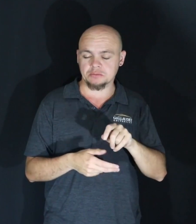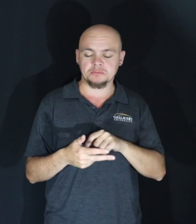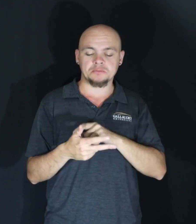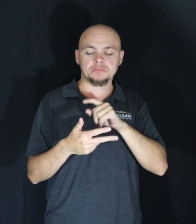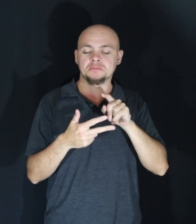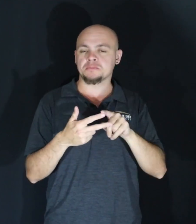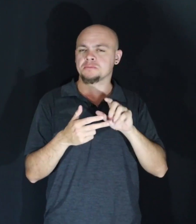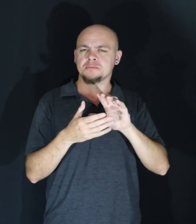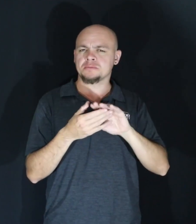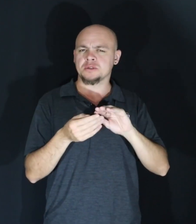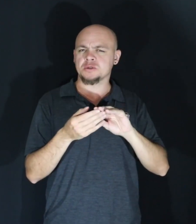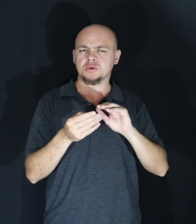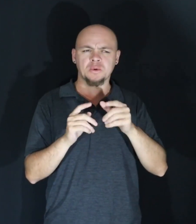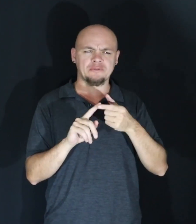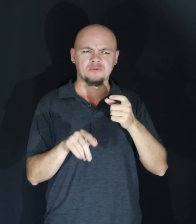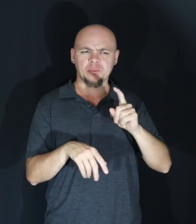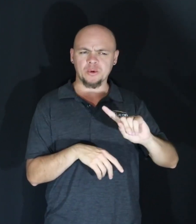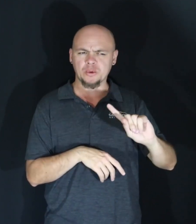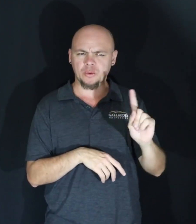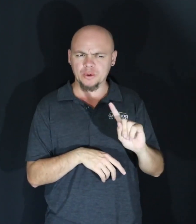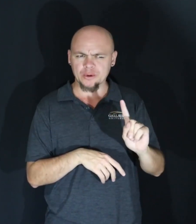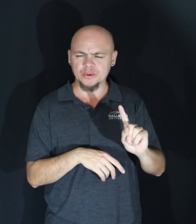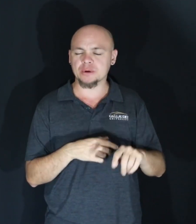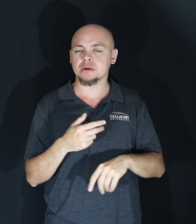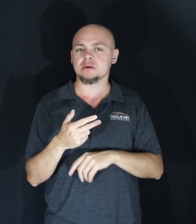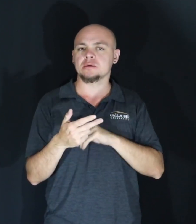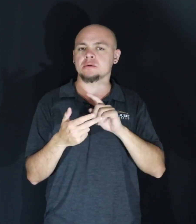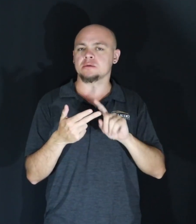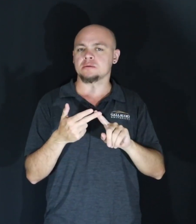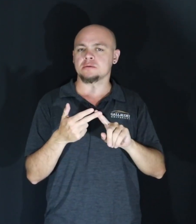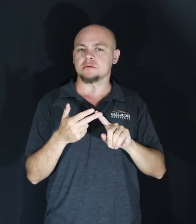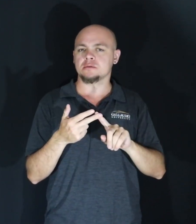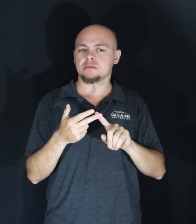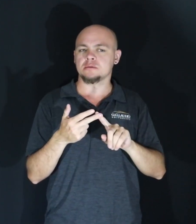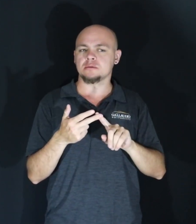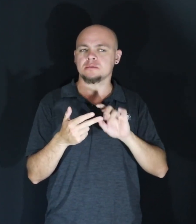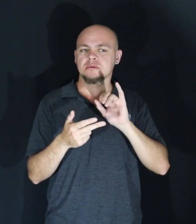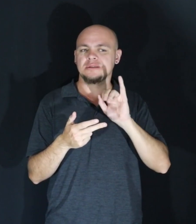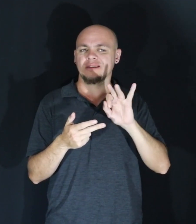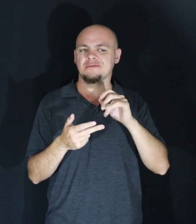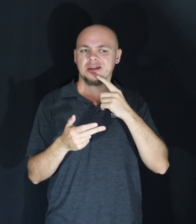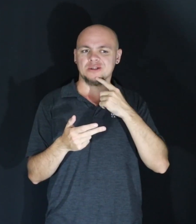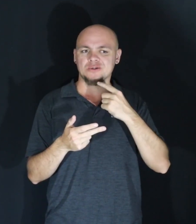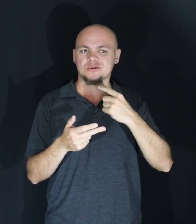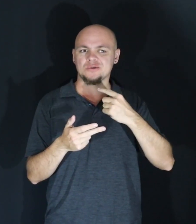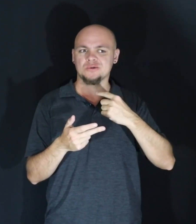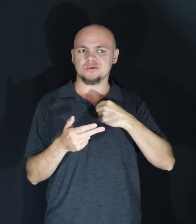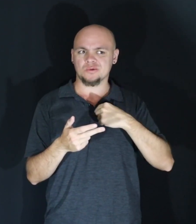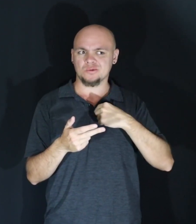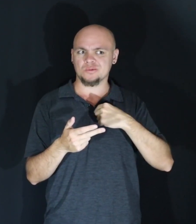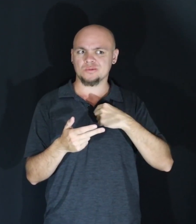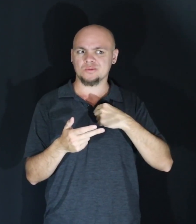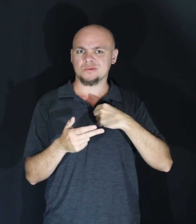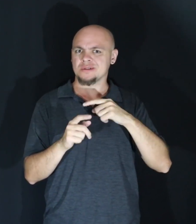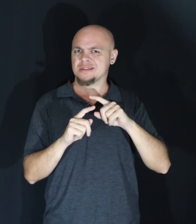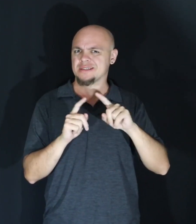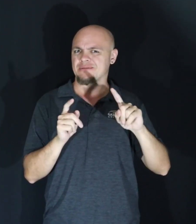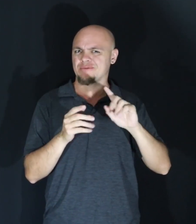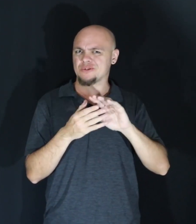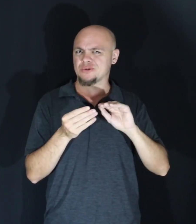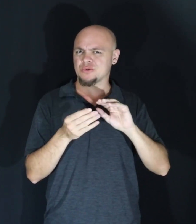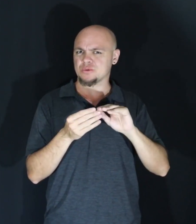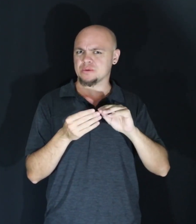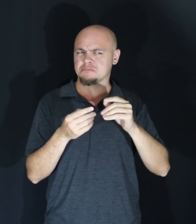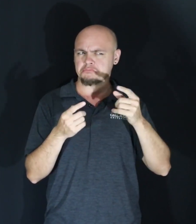Where did the story even come from? And what if I told myself a different story?